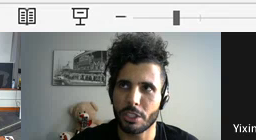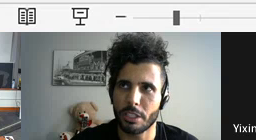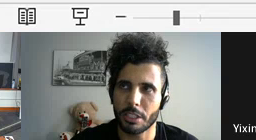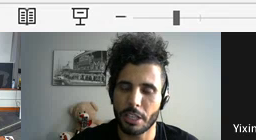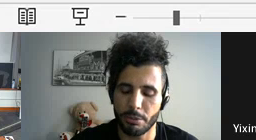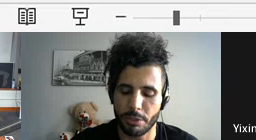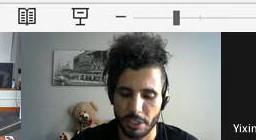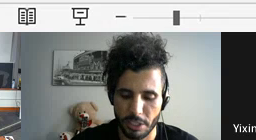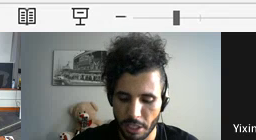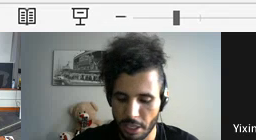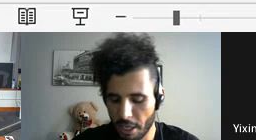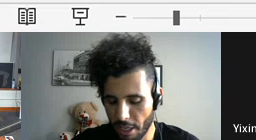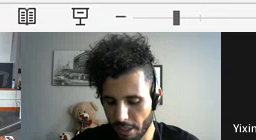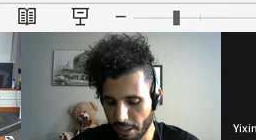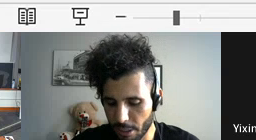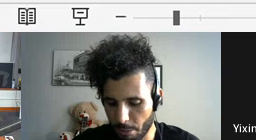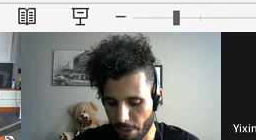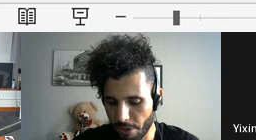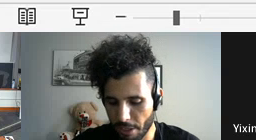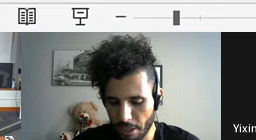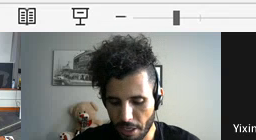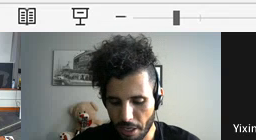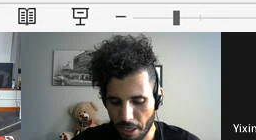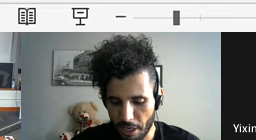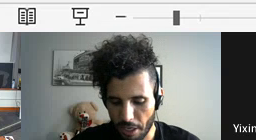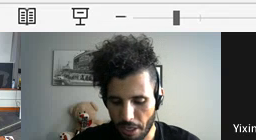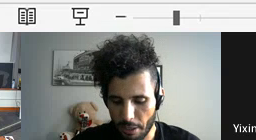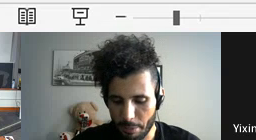presentation in a conference last month.